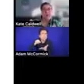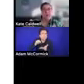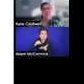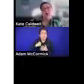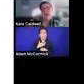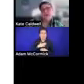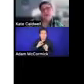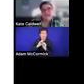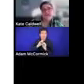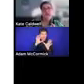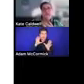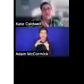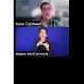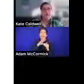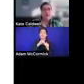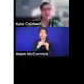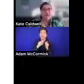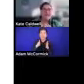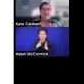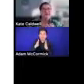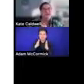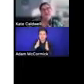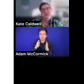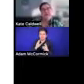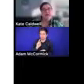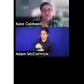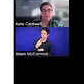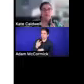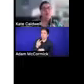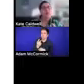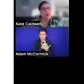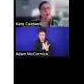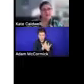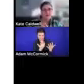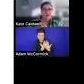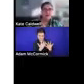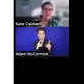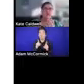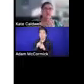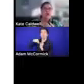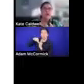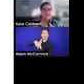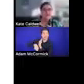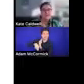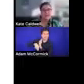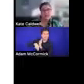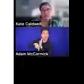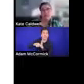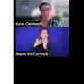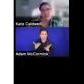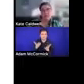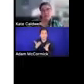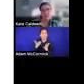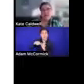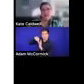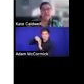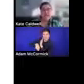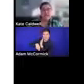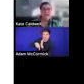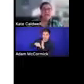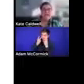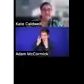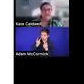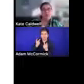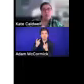for rich context to be incorporated, not just allows for, but requires rich context to be incorporated in